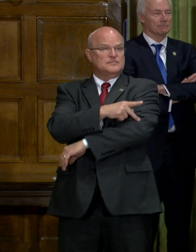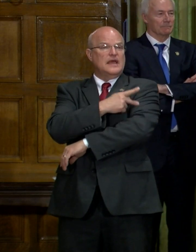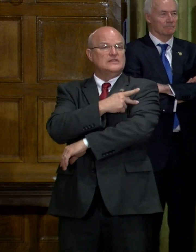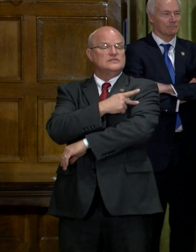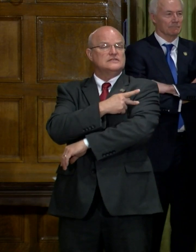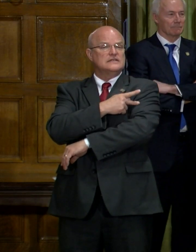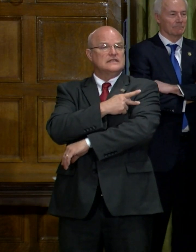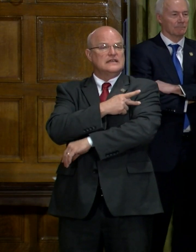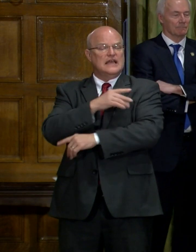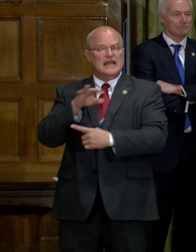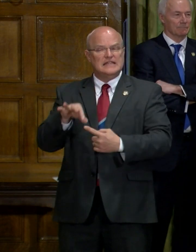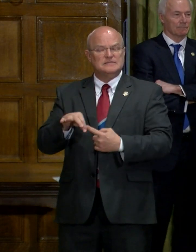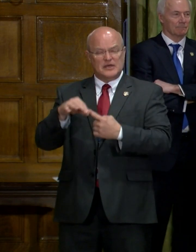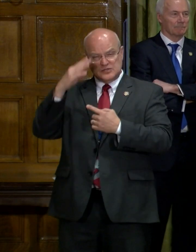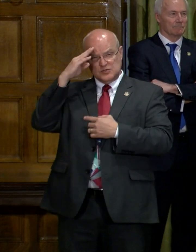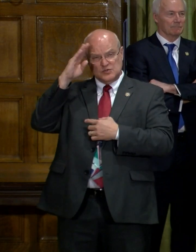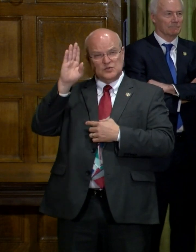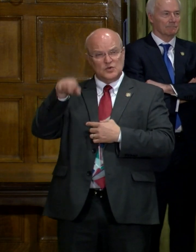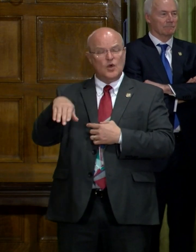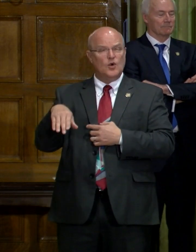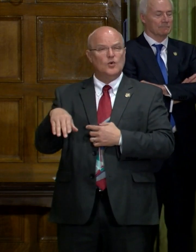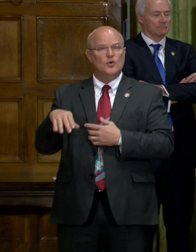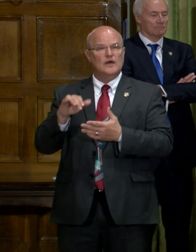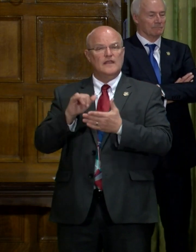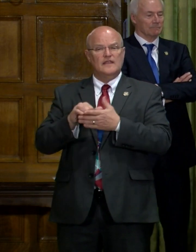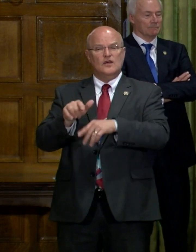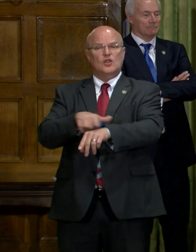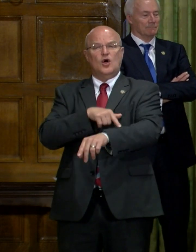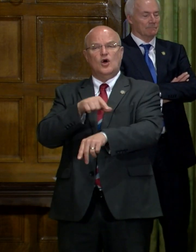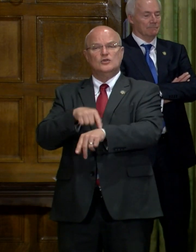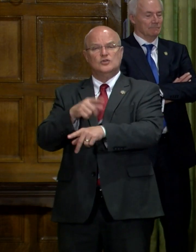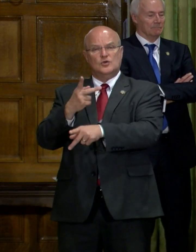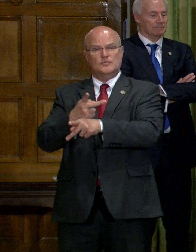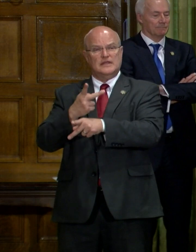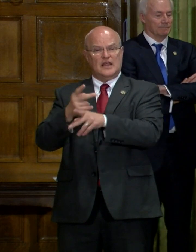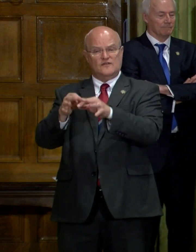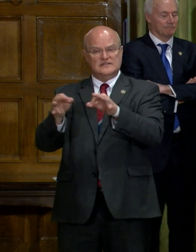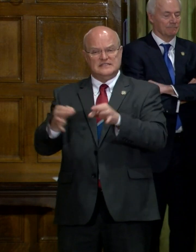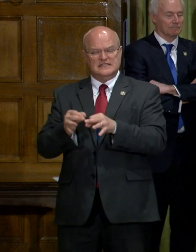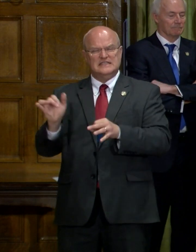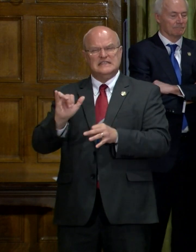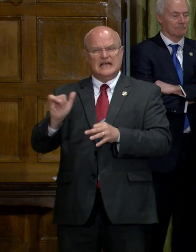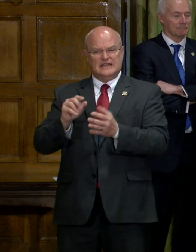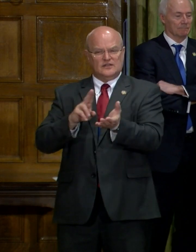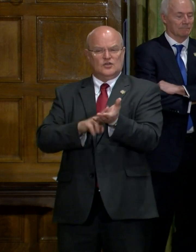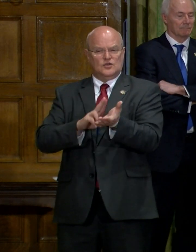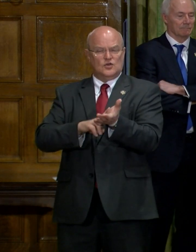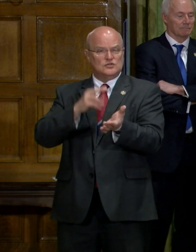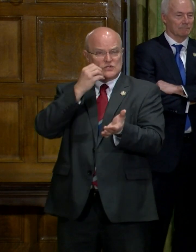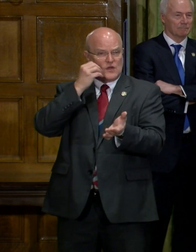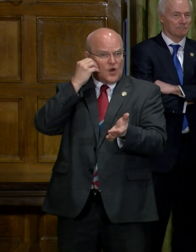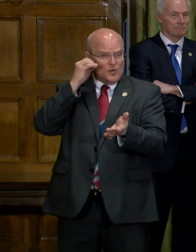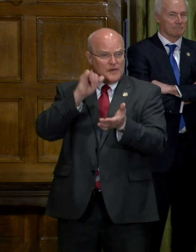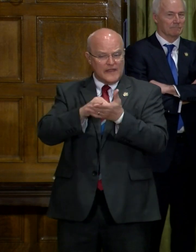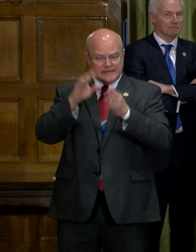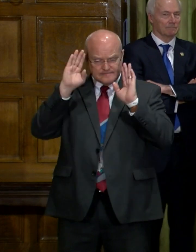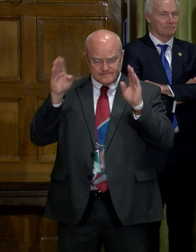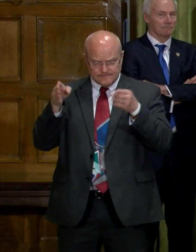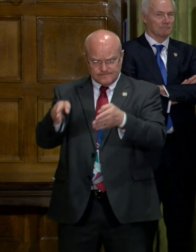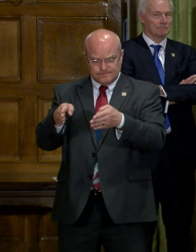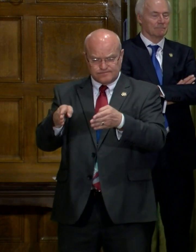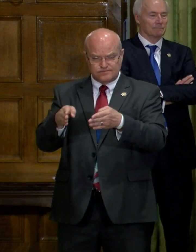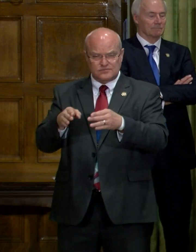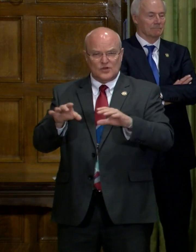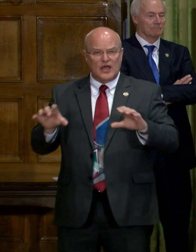patient, and especially, as you know well, the long-term care facilities, especially the nursing homes, and that's been a major focus. So we're